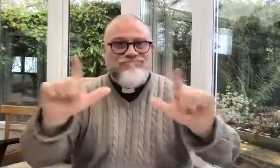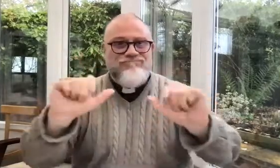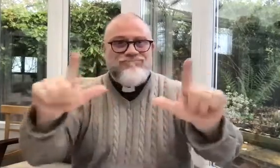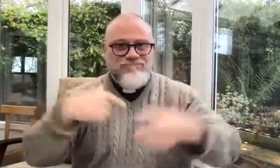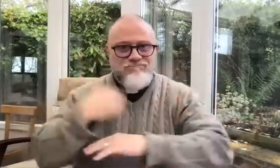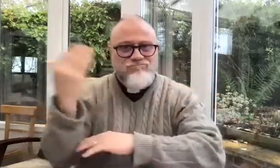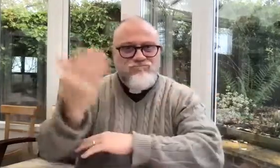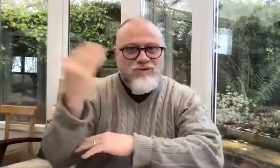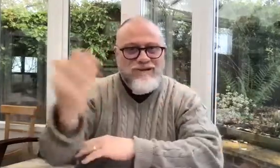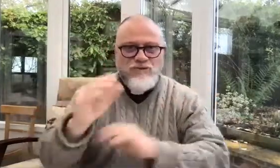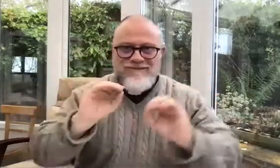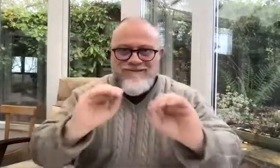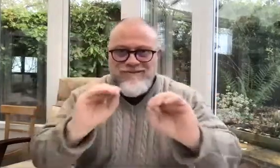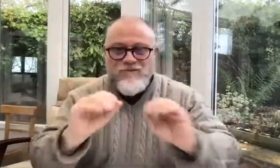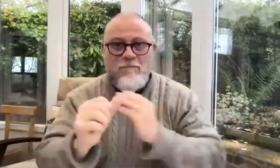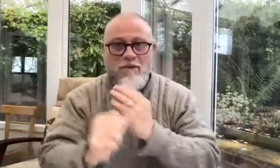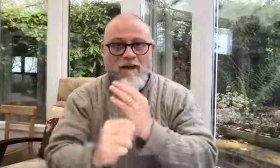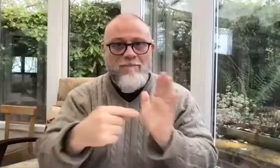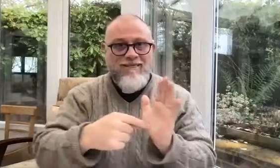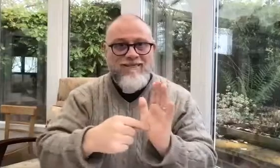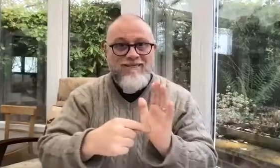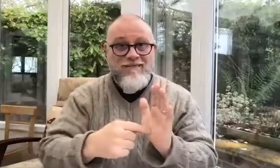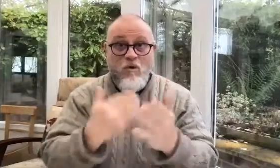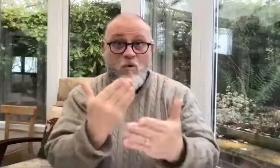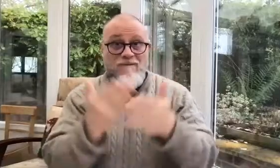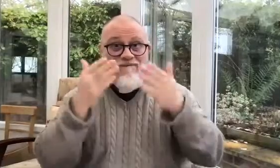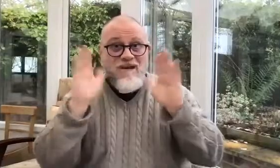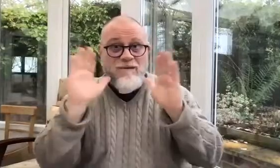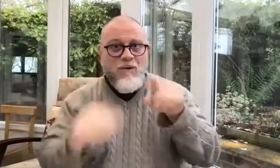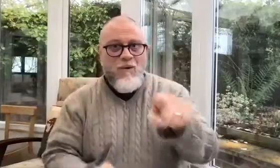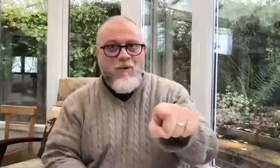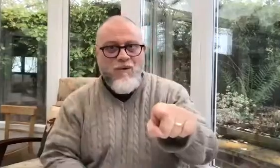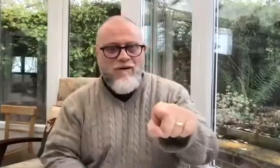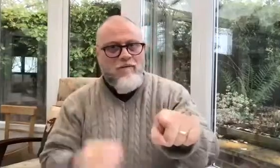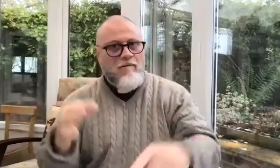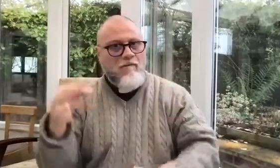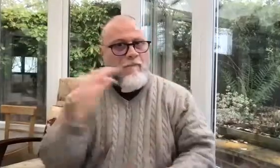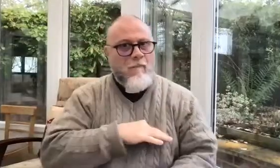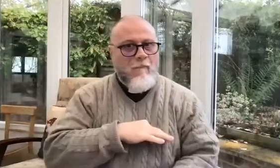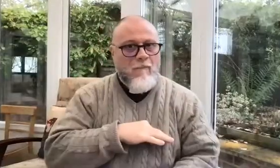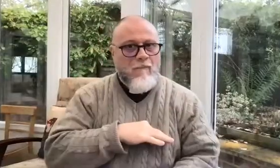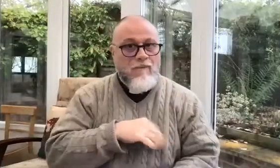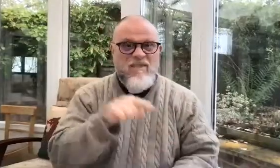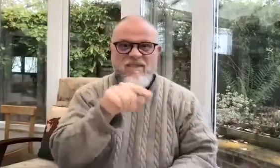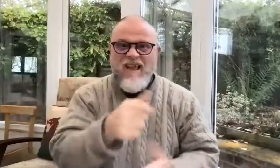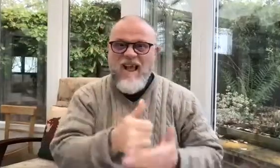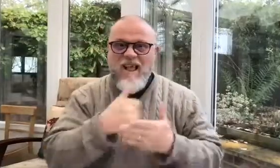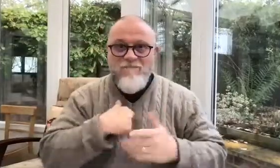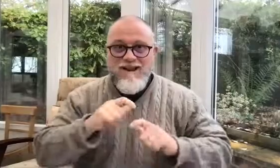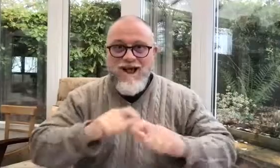I regularly post a vlog, preaching or Bible study on Facebook. That's a real